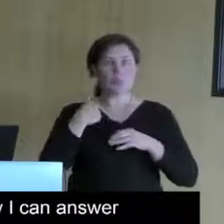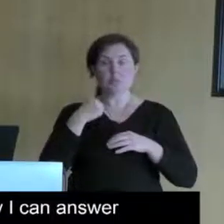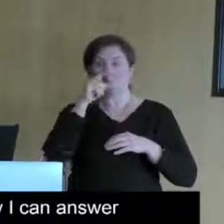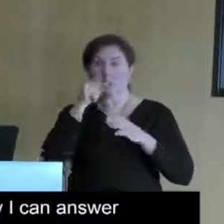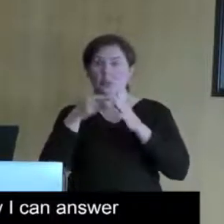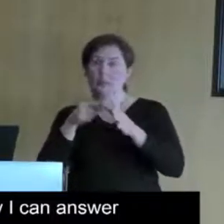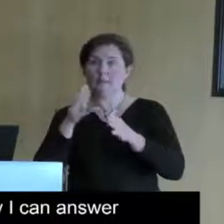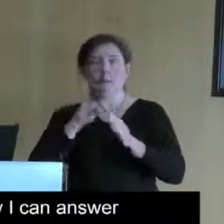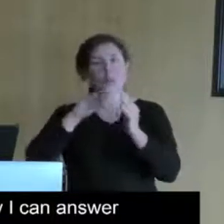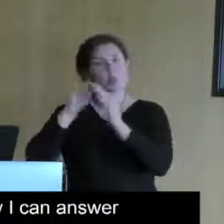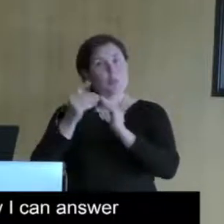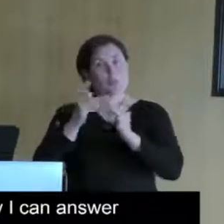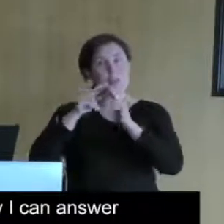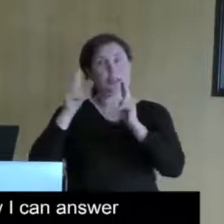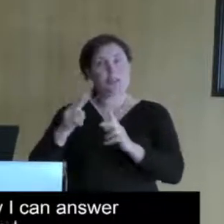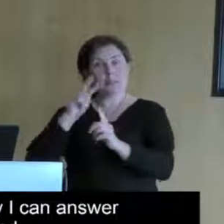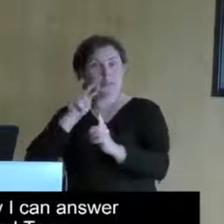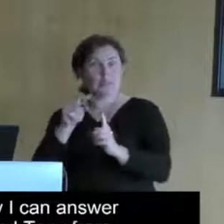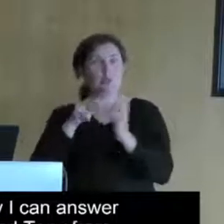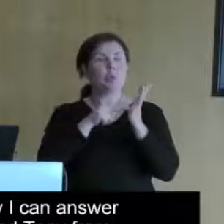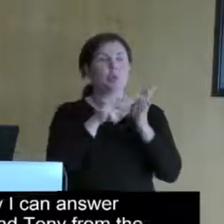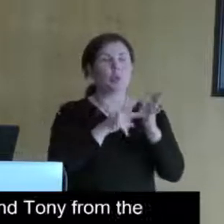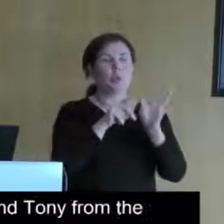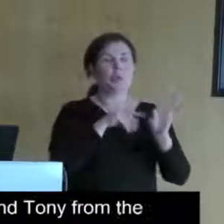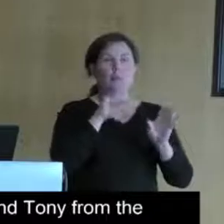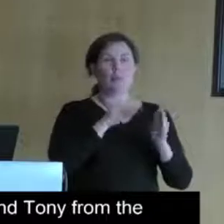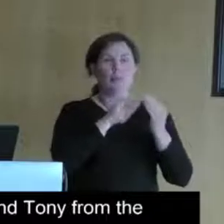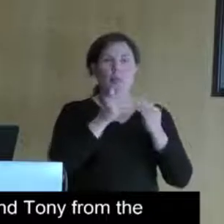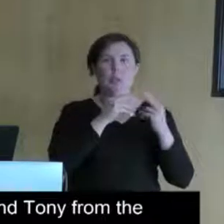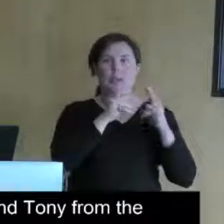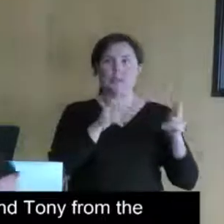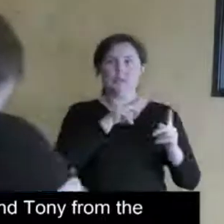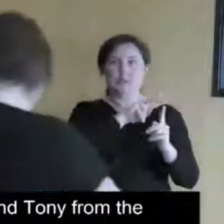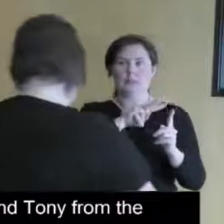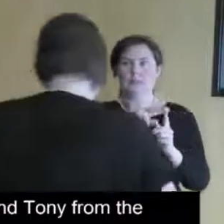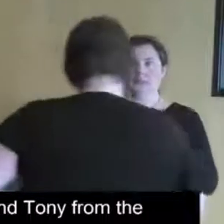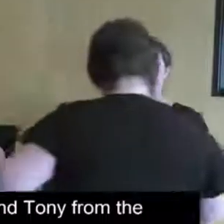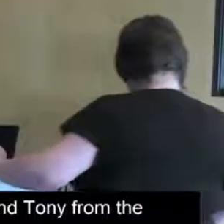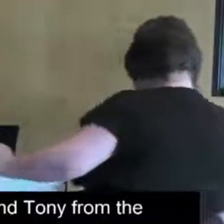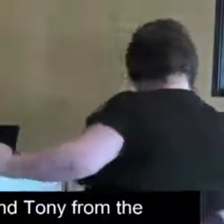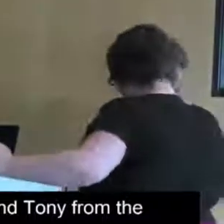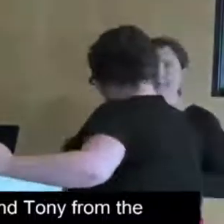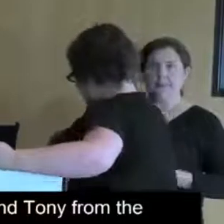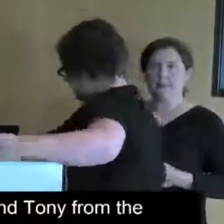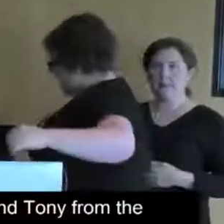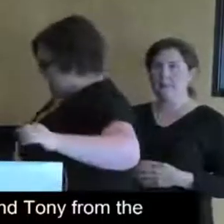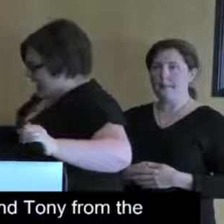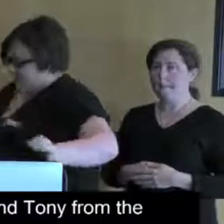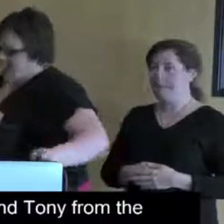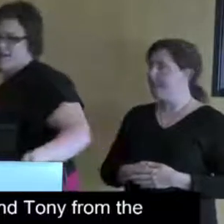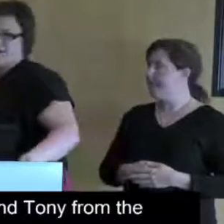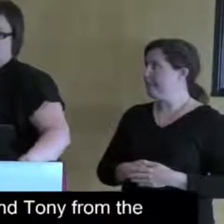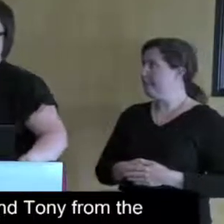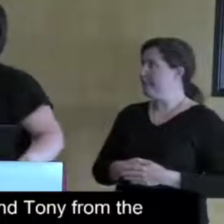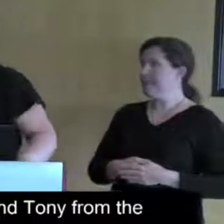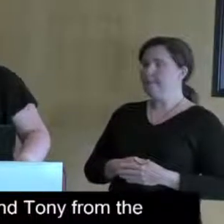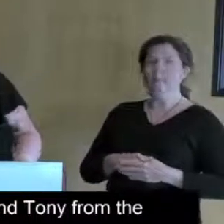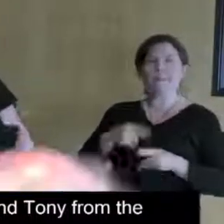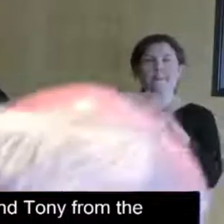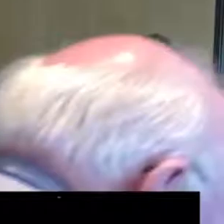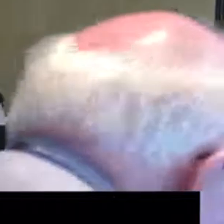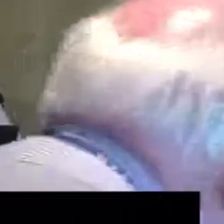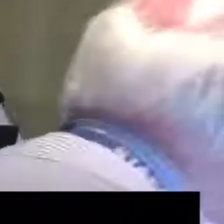running of the Victorian Housing Register, and I think we'll be able to take those, and certainly I